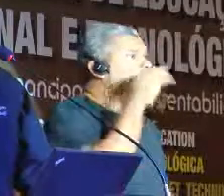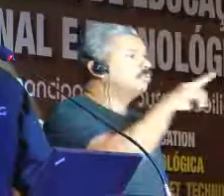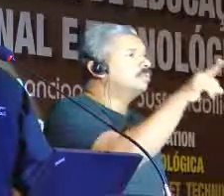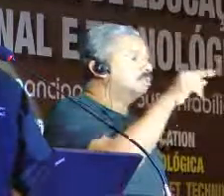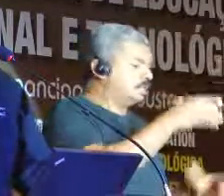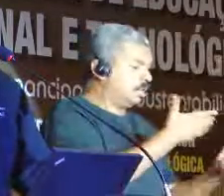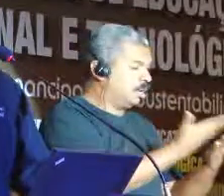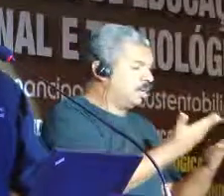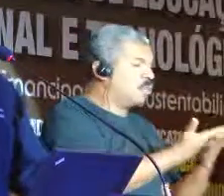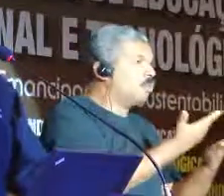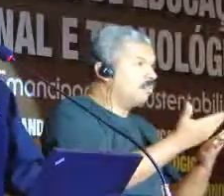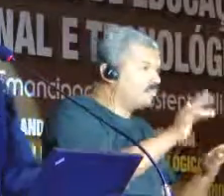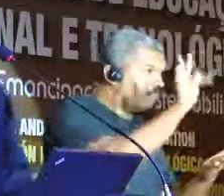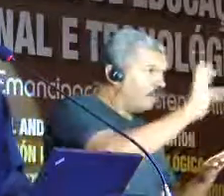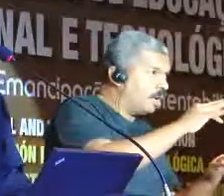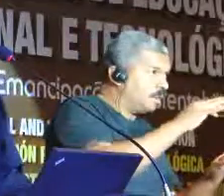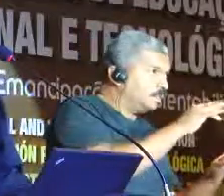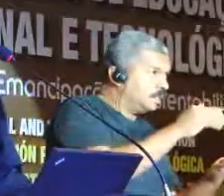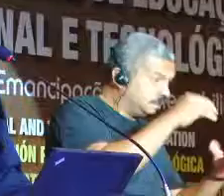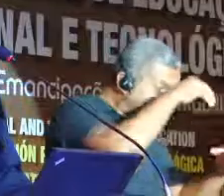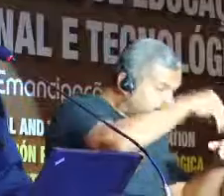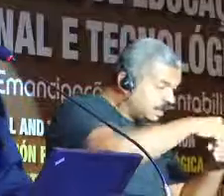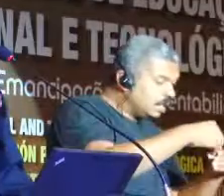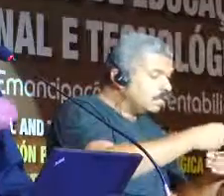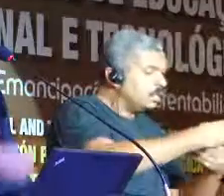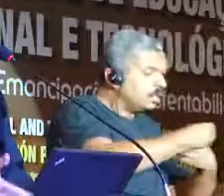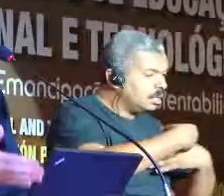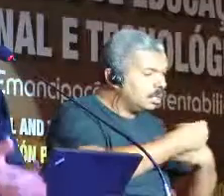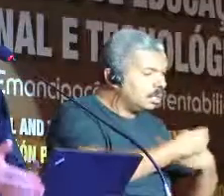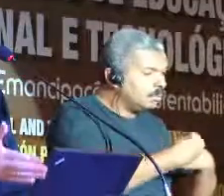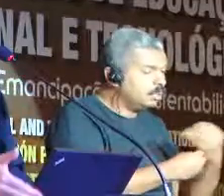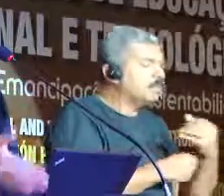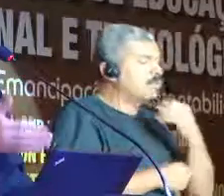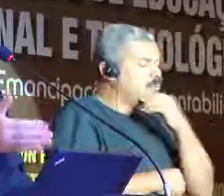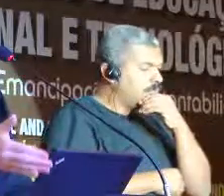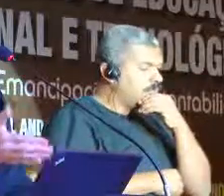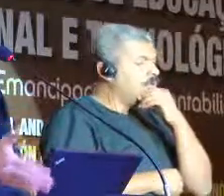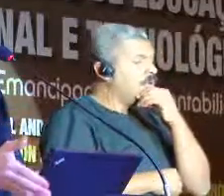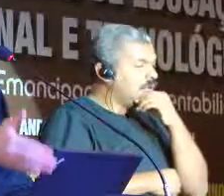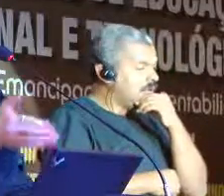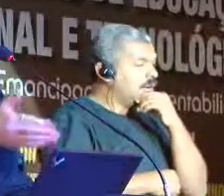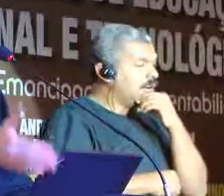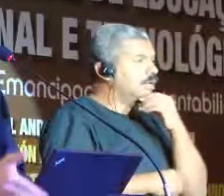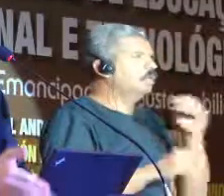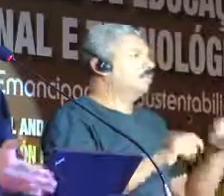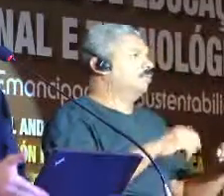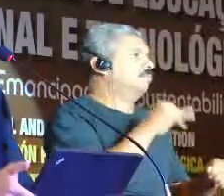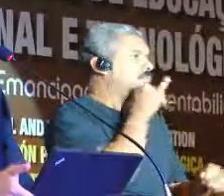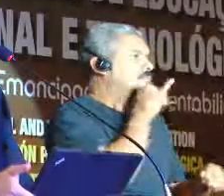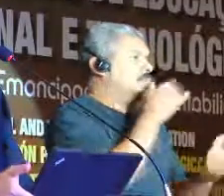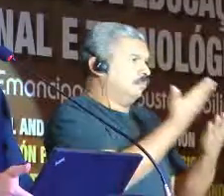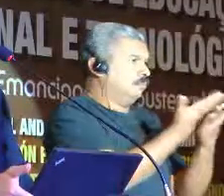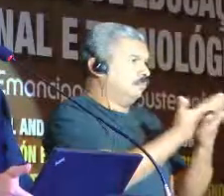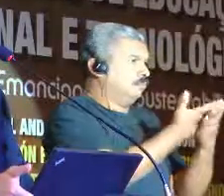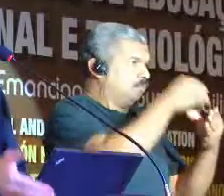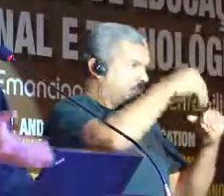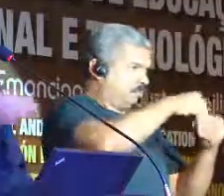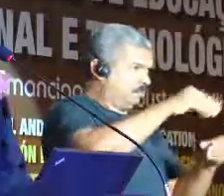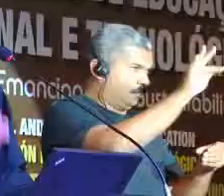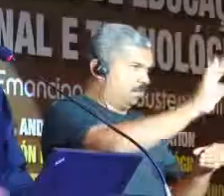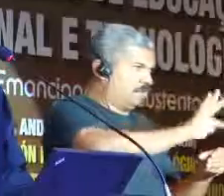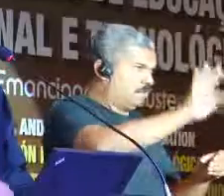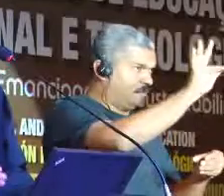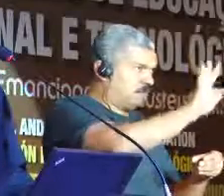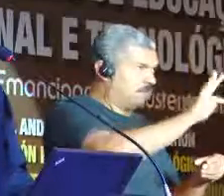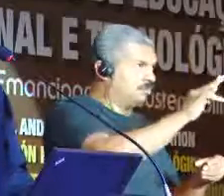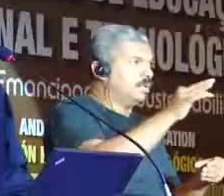One of the first speakers here at the conference said, a university student learns something in year 1 and